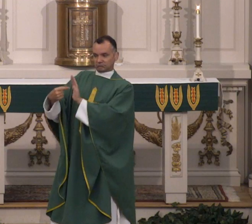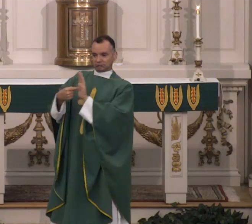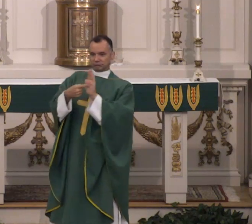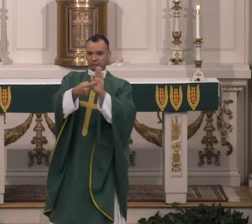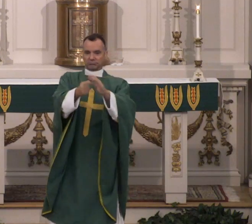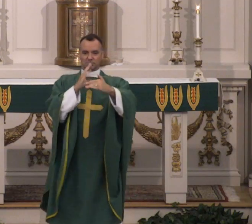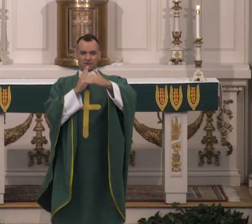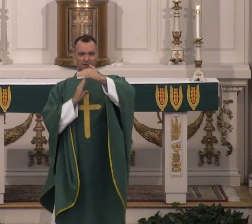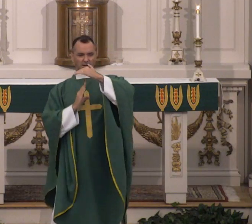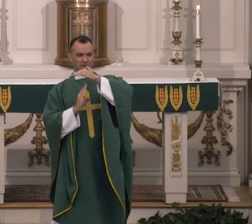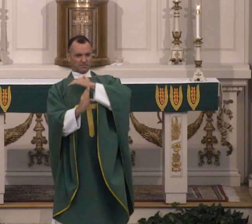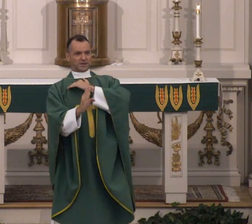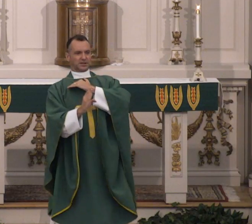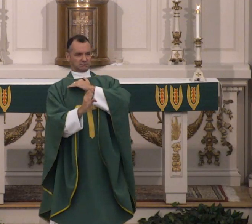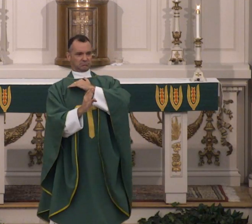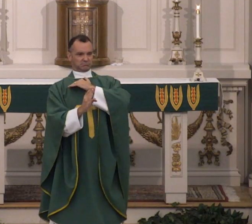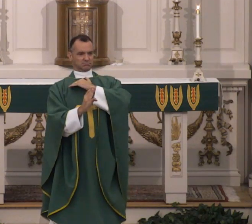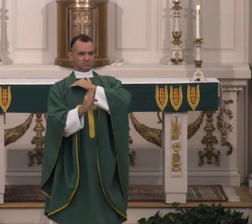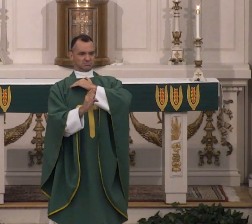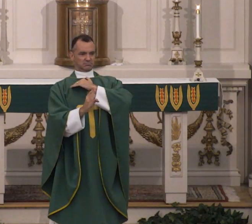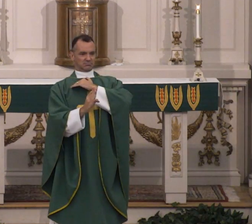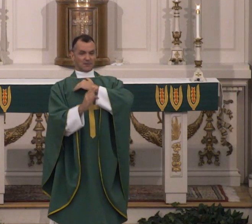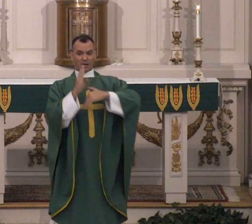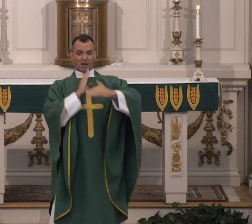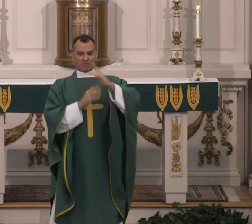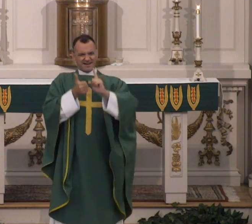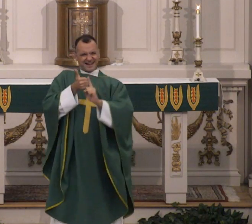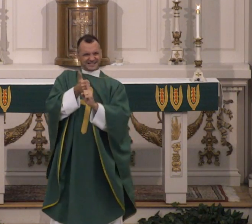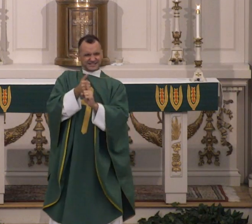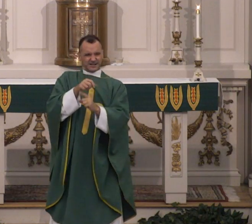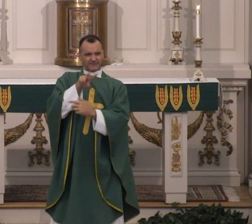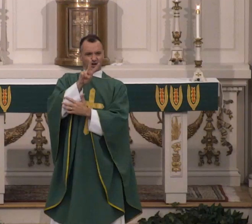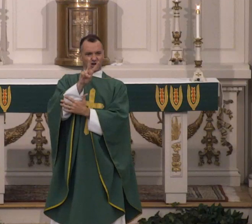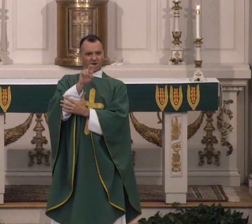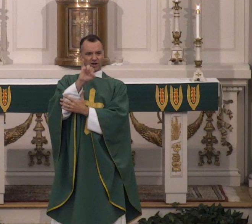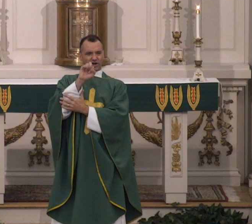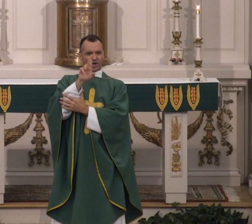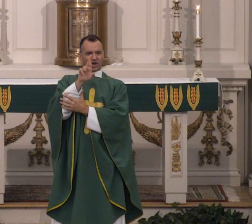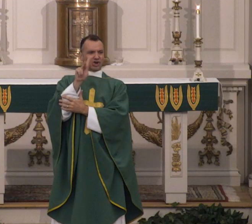Jesus himself is the perfect example, model of humility.